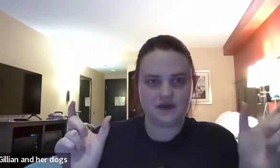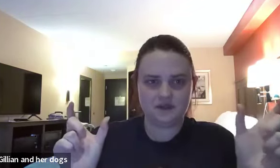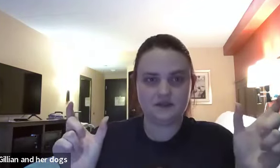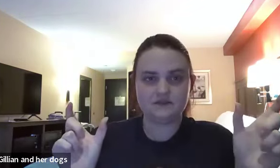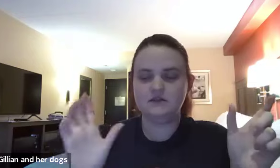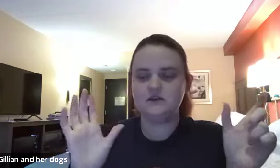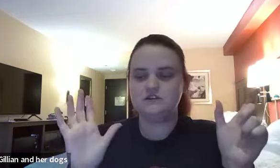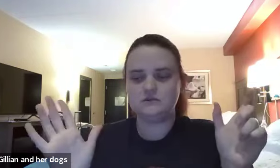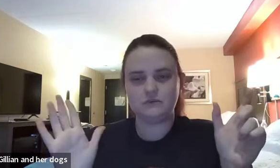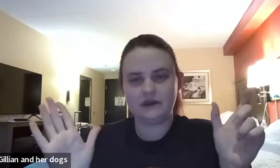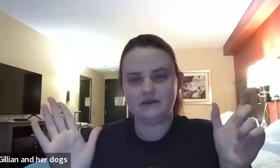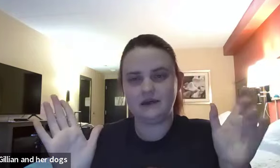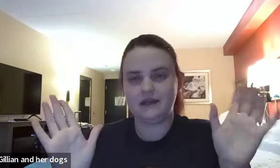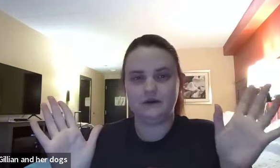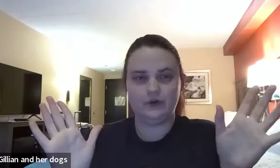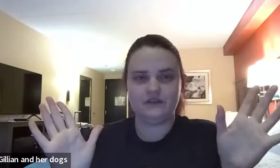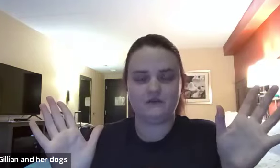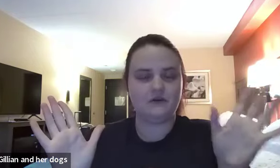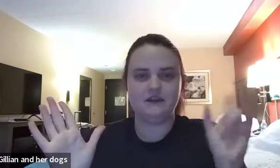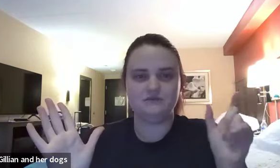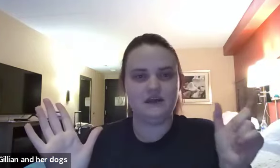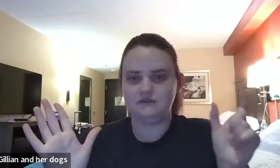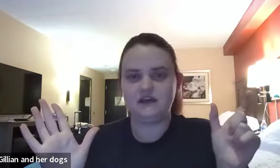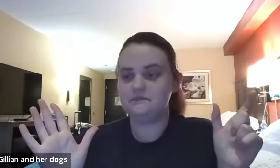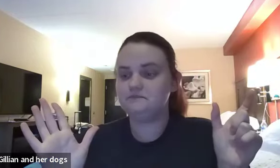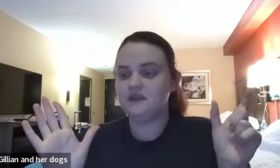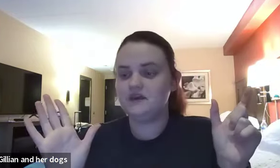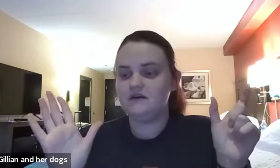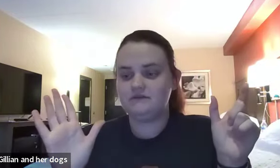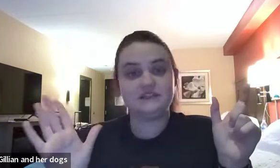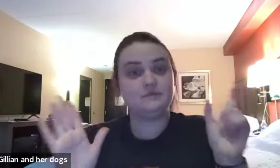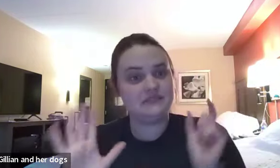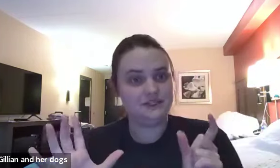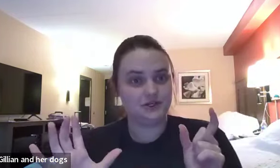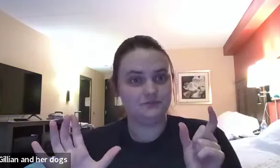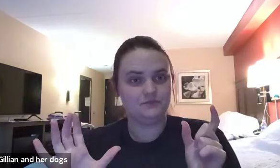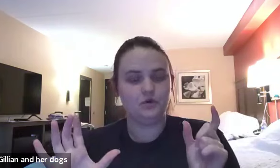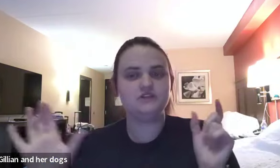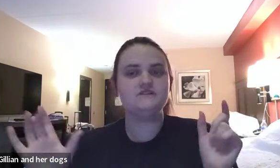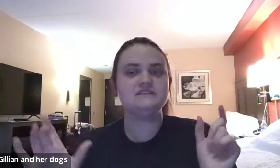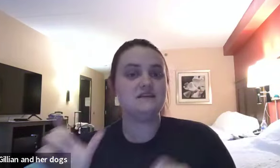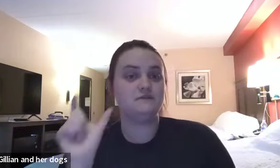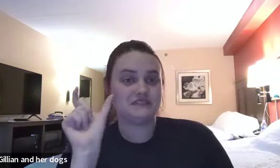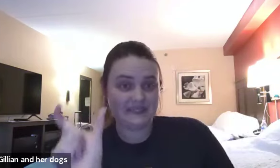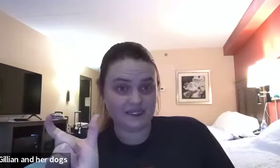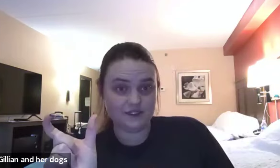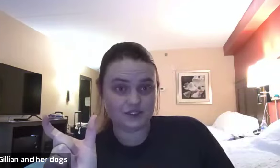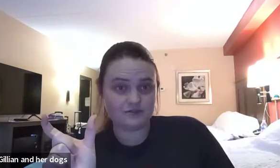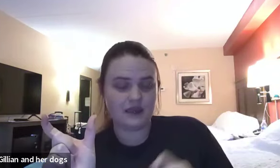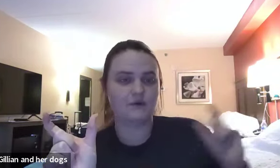the end. So the way, and I know I worded that wrong, I do it every time. For example, teacher, we're going to do the sign for teach and we're